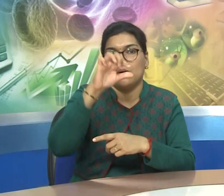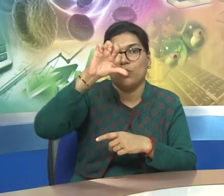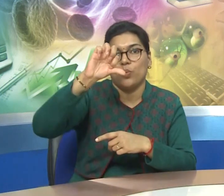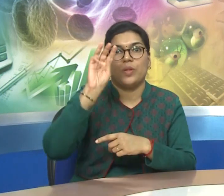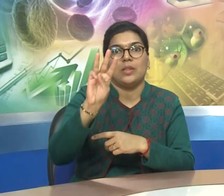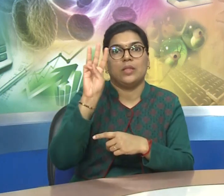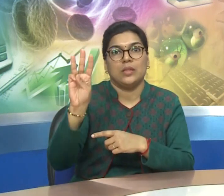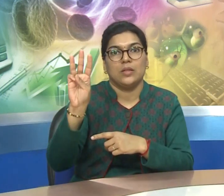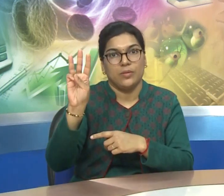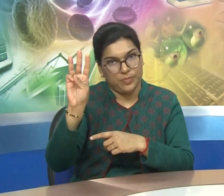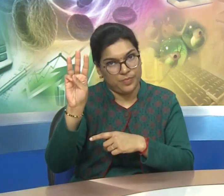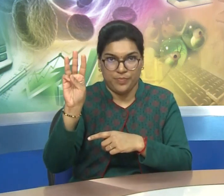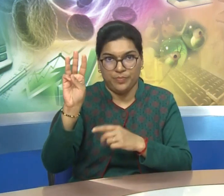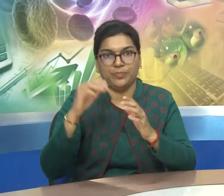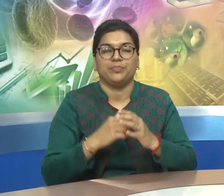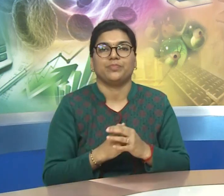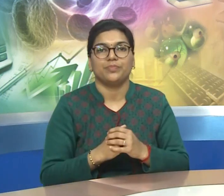year 1933.